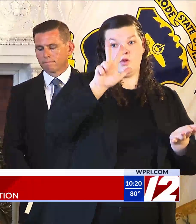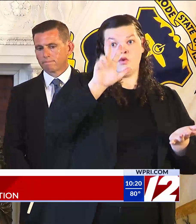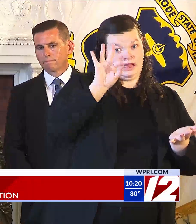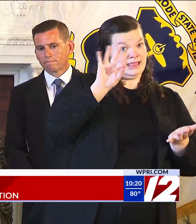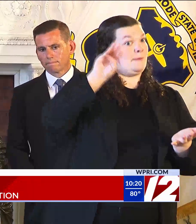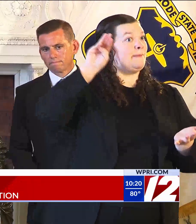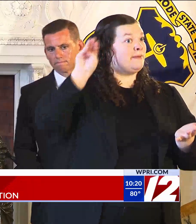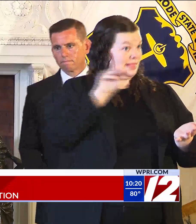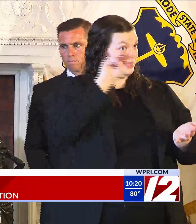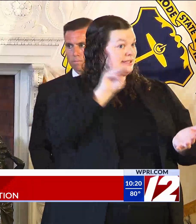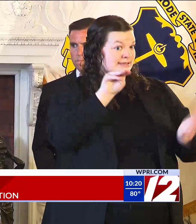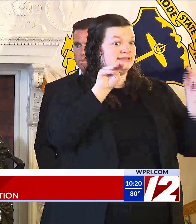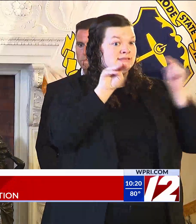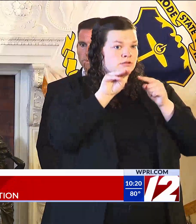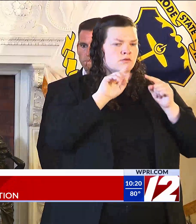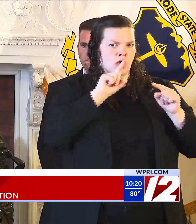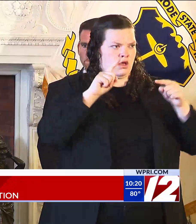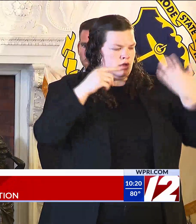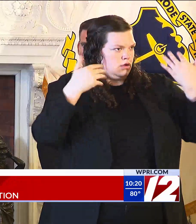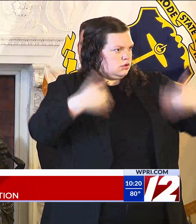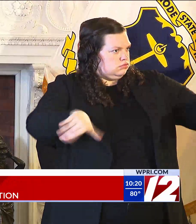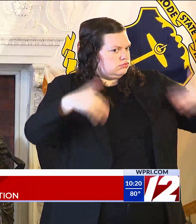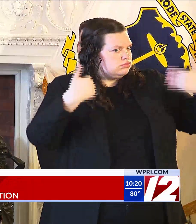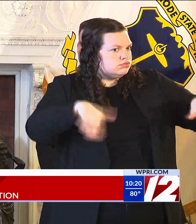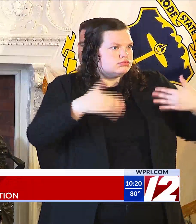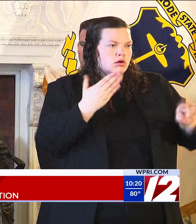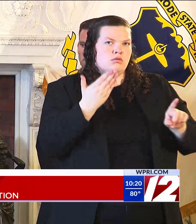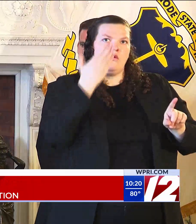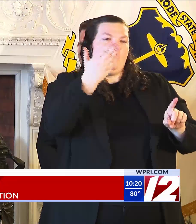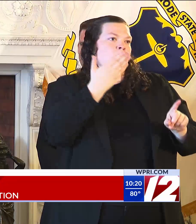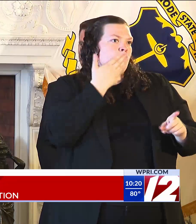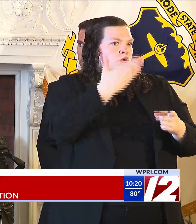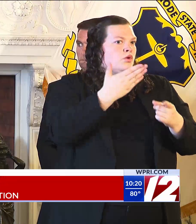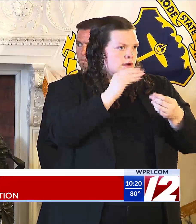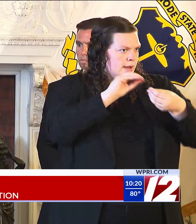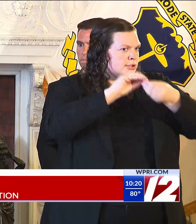It's an excellent bid. It's an excellent price.